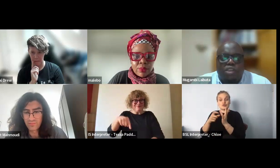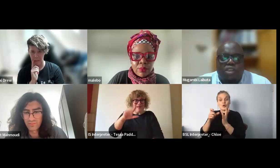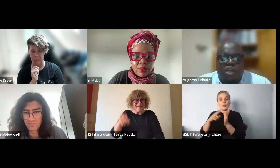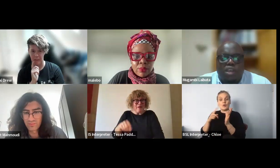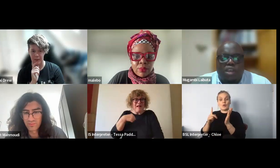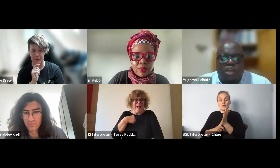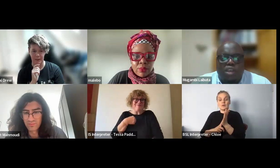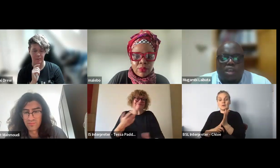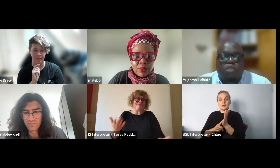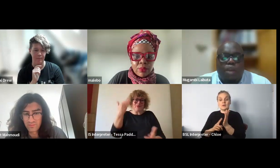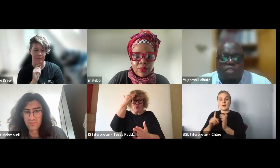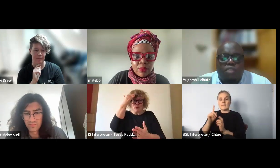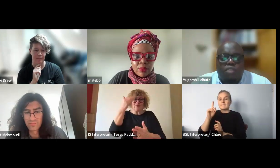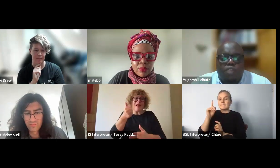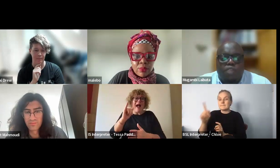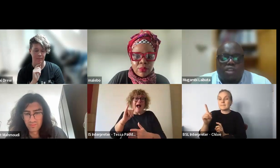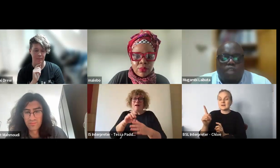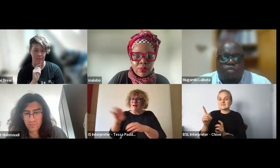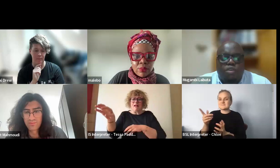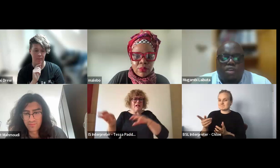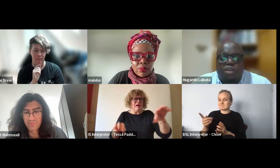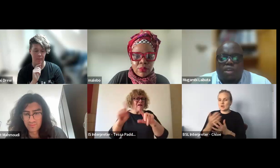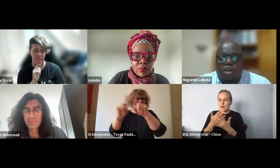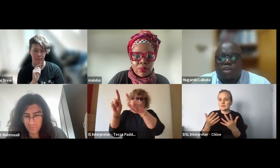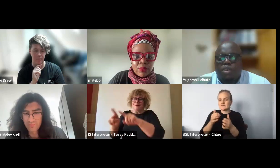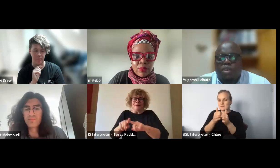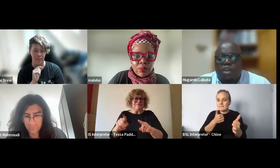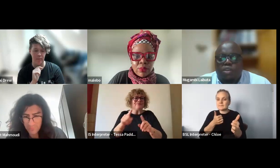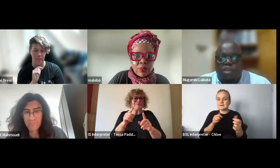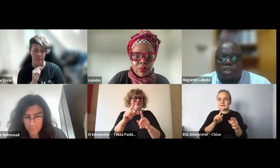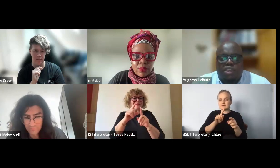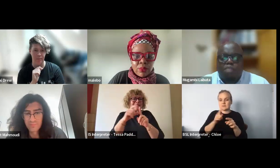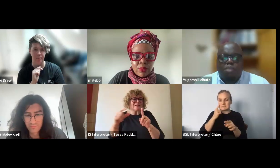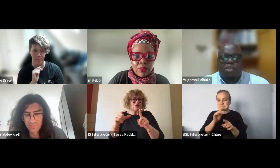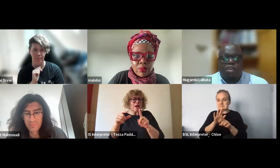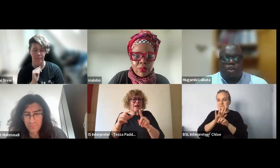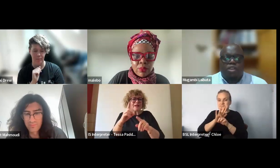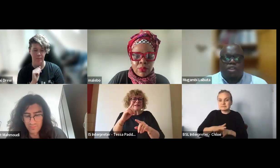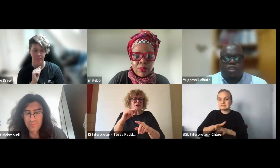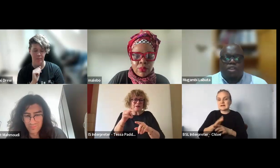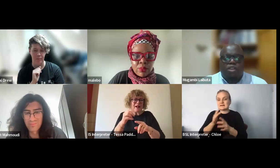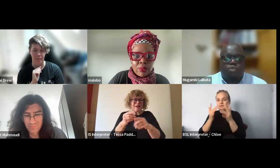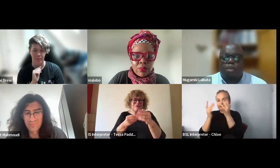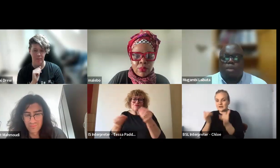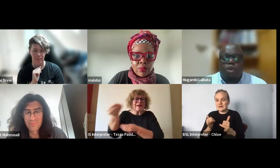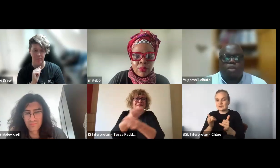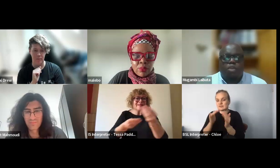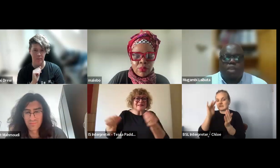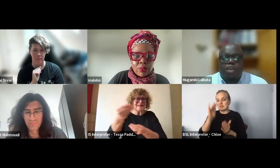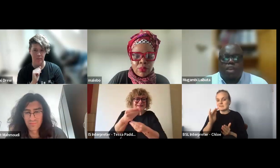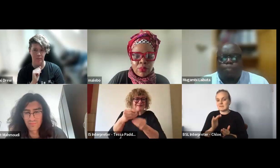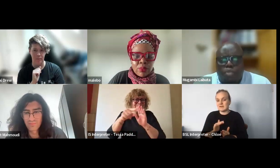these technologies, but with a push by a lot of these vendors to have watered down regulations, then it just means that all this data that we are